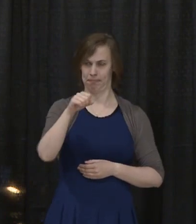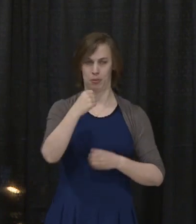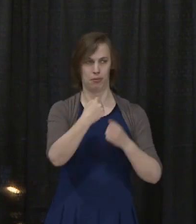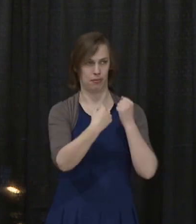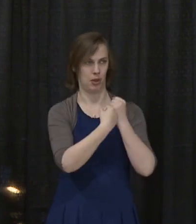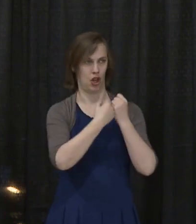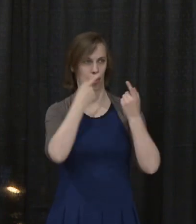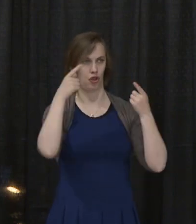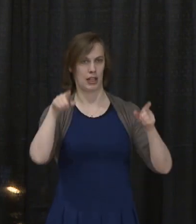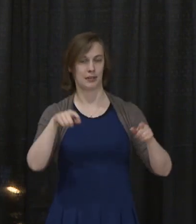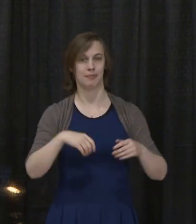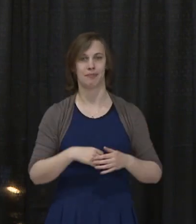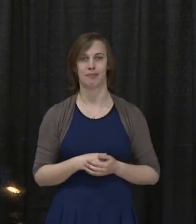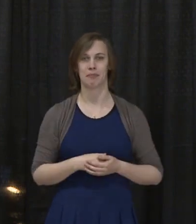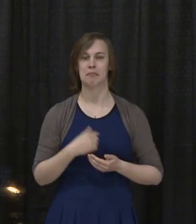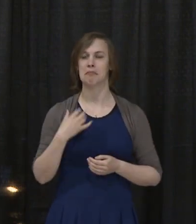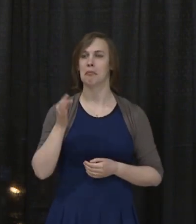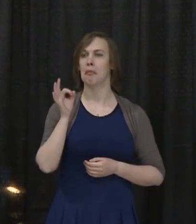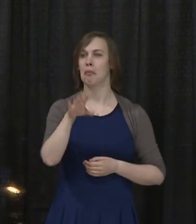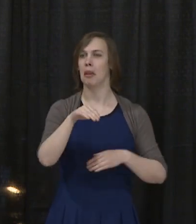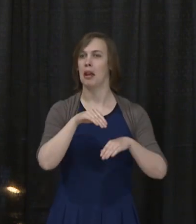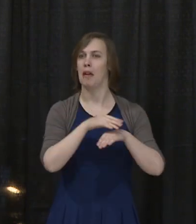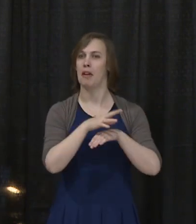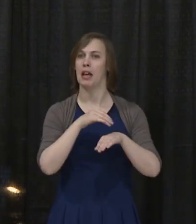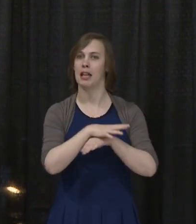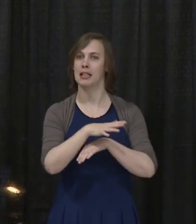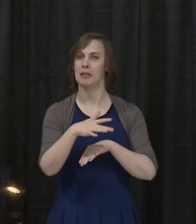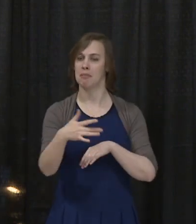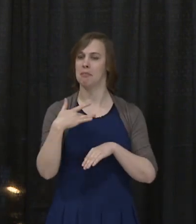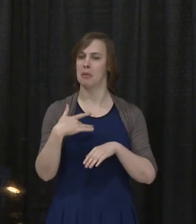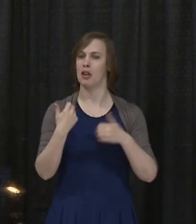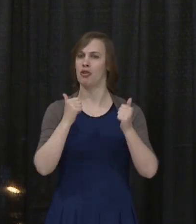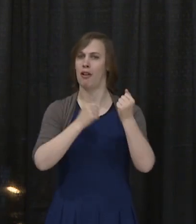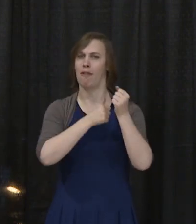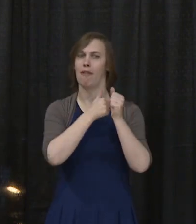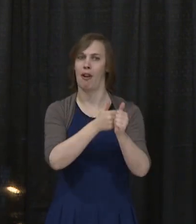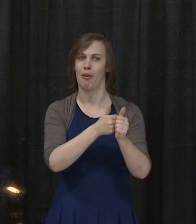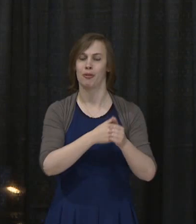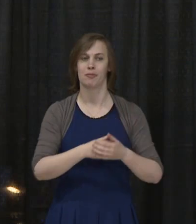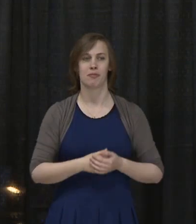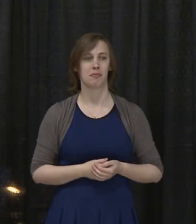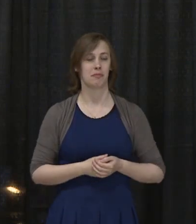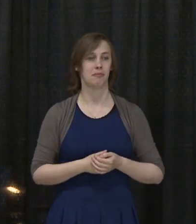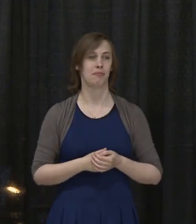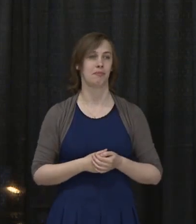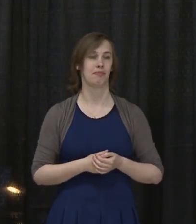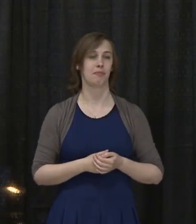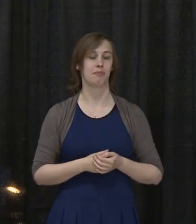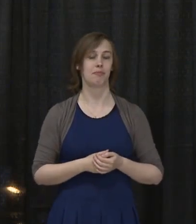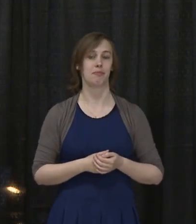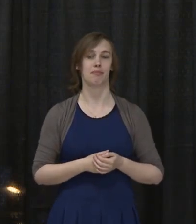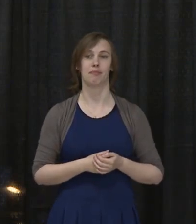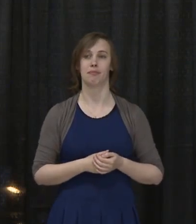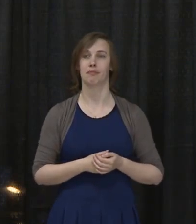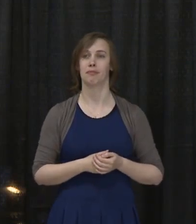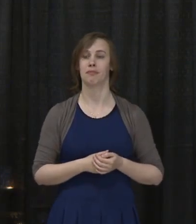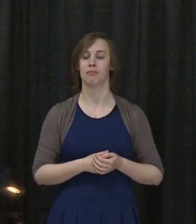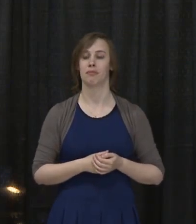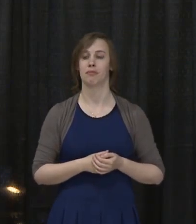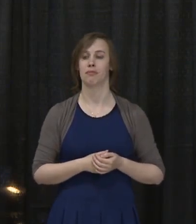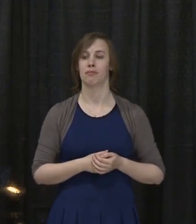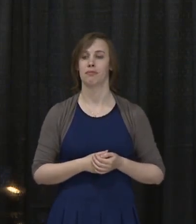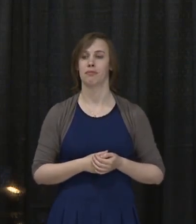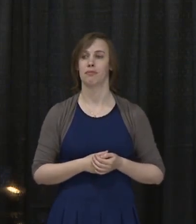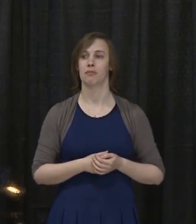less lived by, not always successfully, and that is, maybe it's a bit of superstition on my part, but when you're asked to